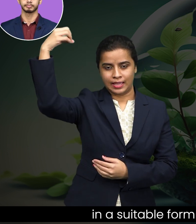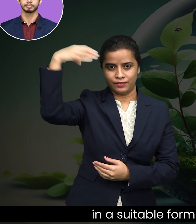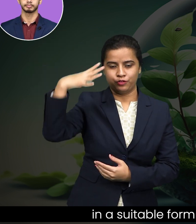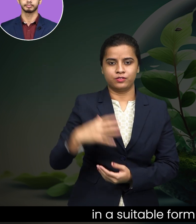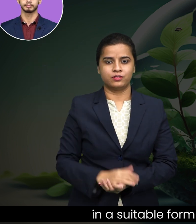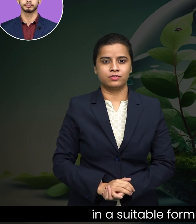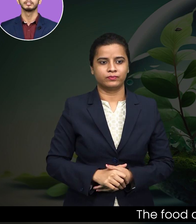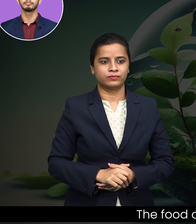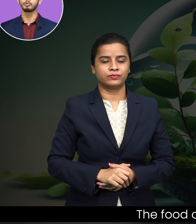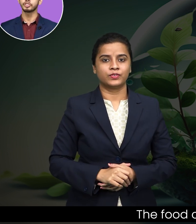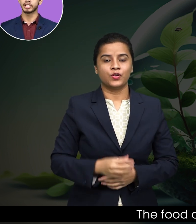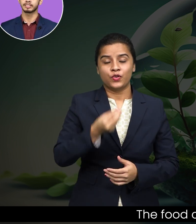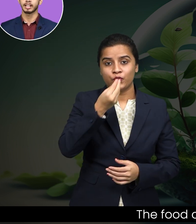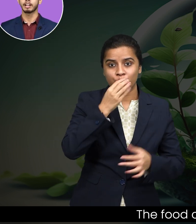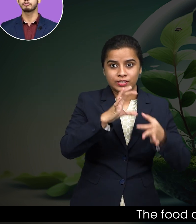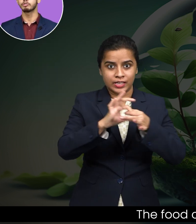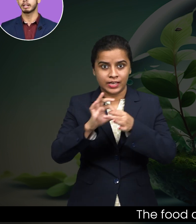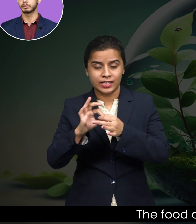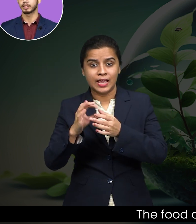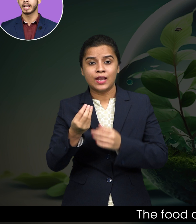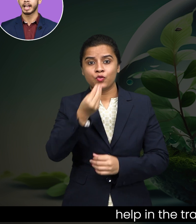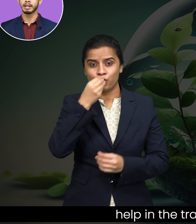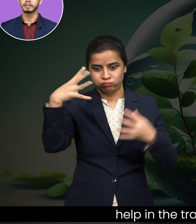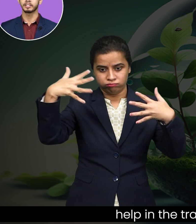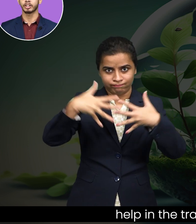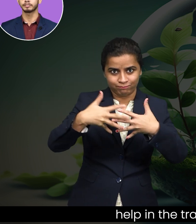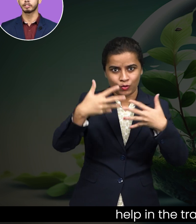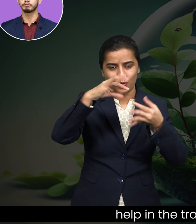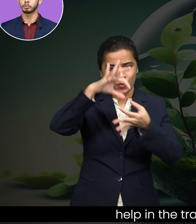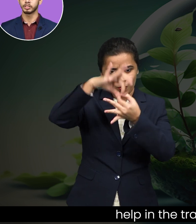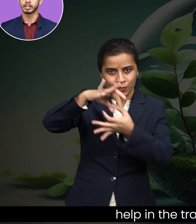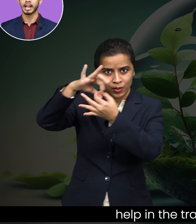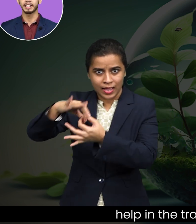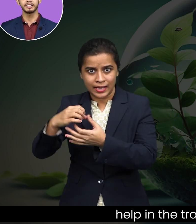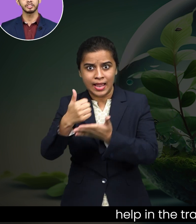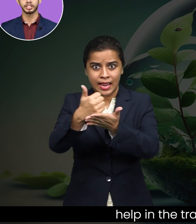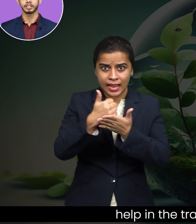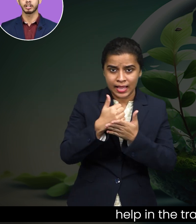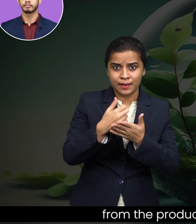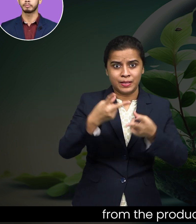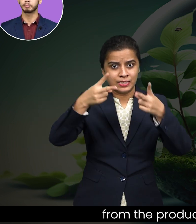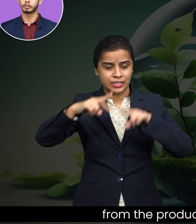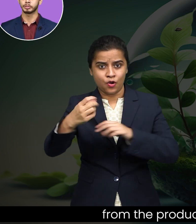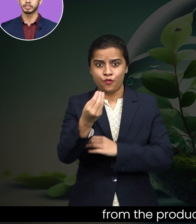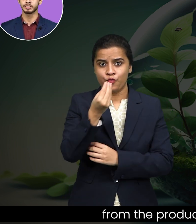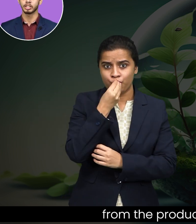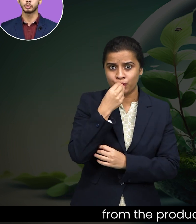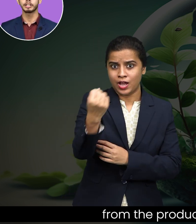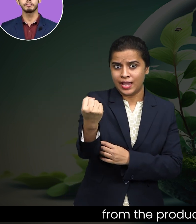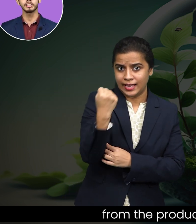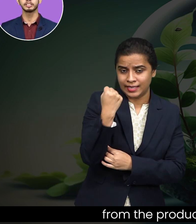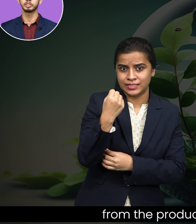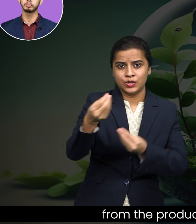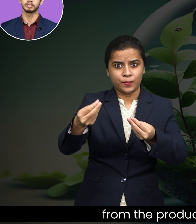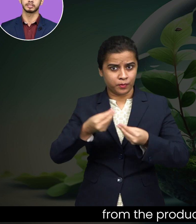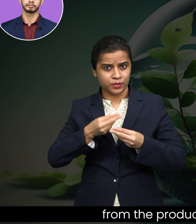The food chains and food webs help in the transfer of food and energy from the producers to